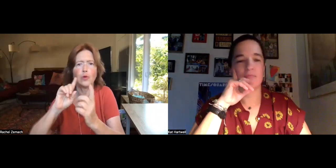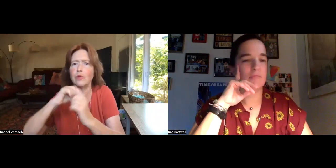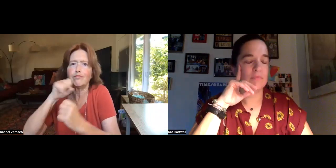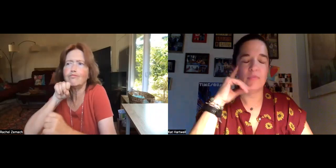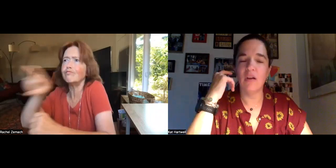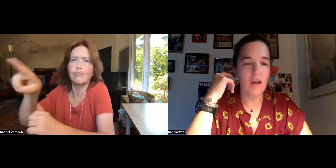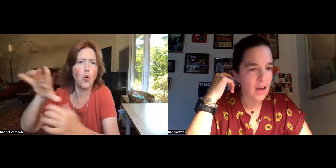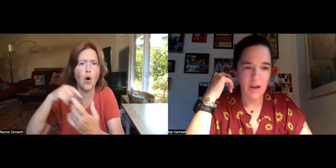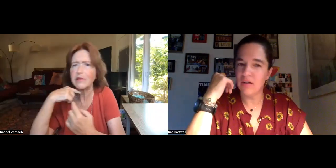to